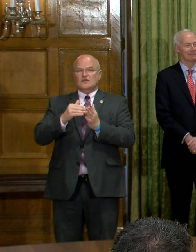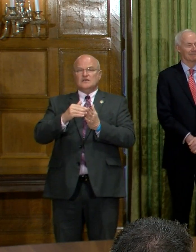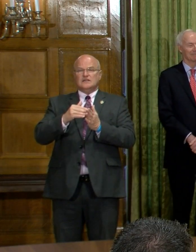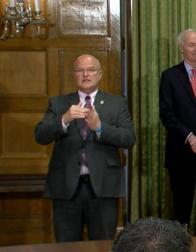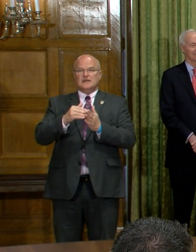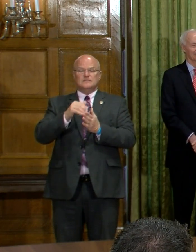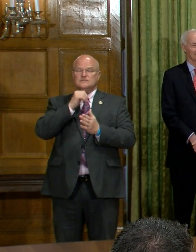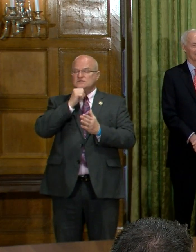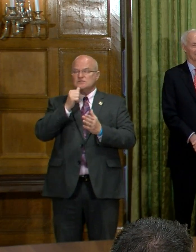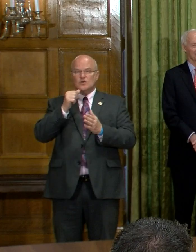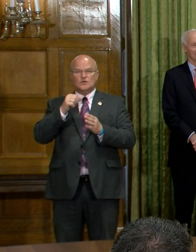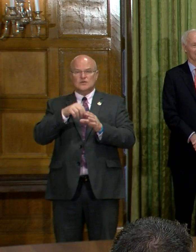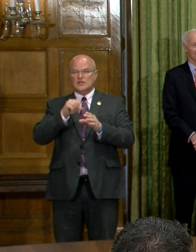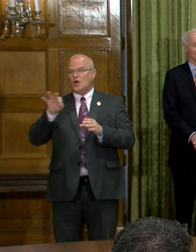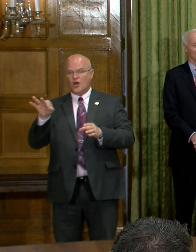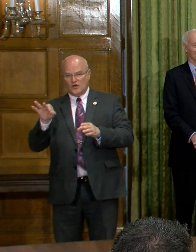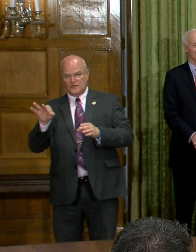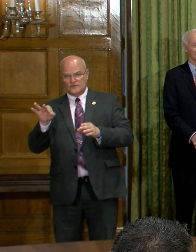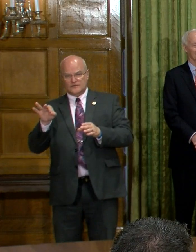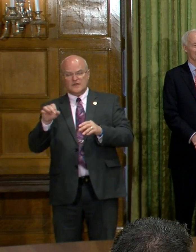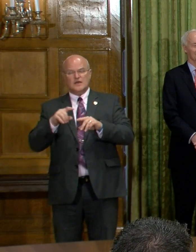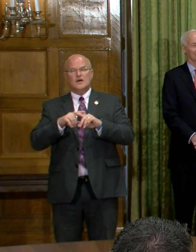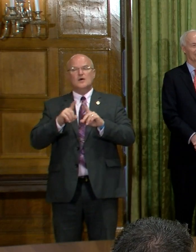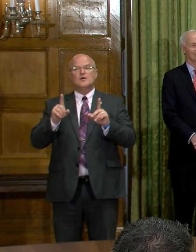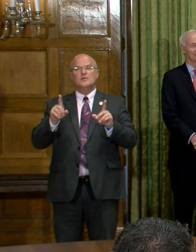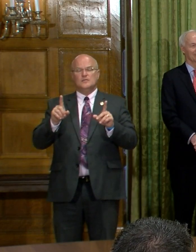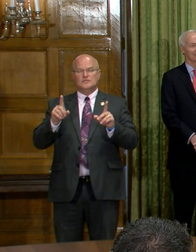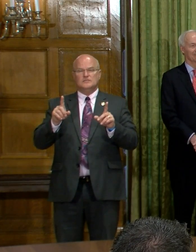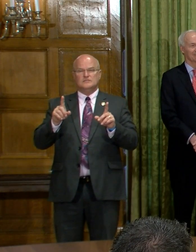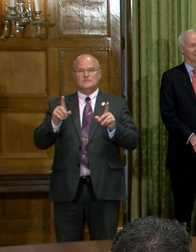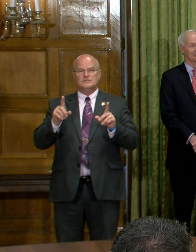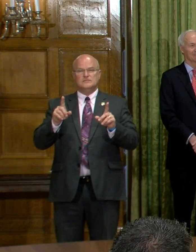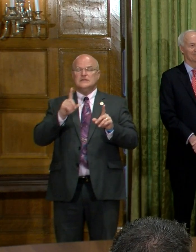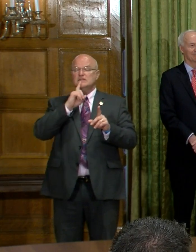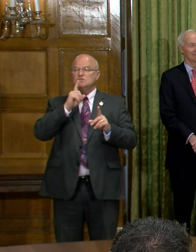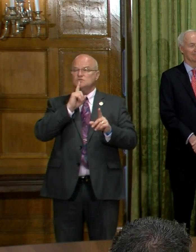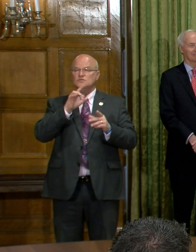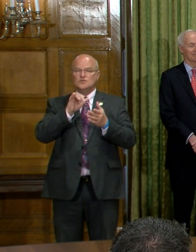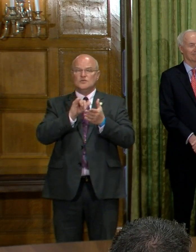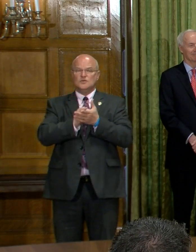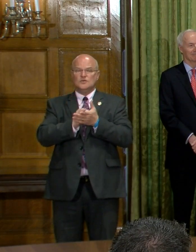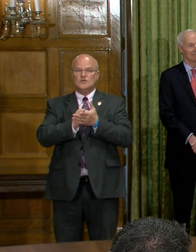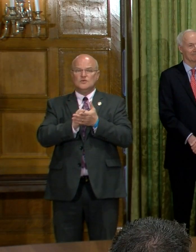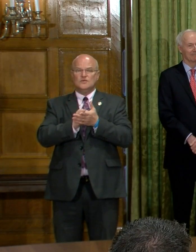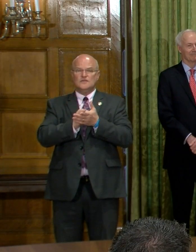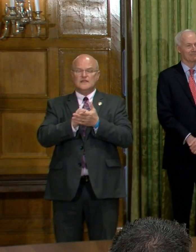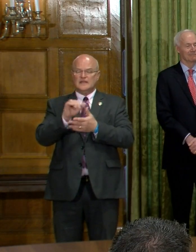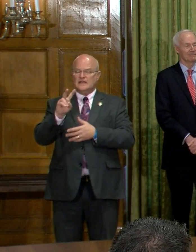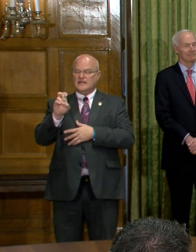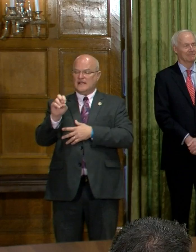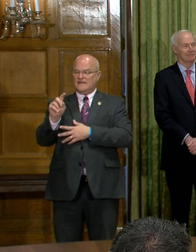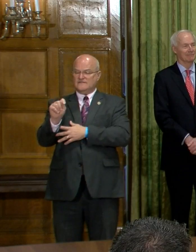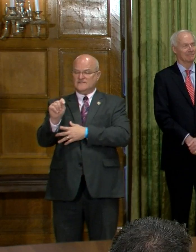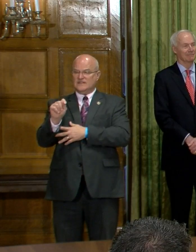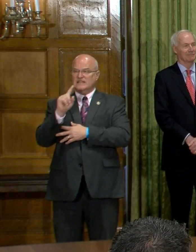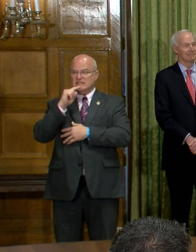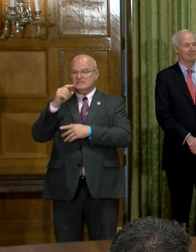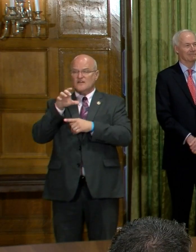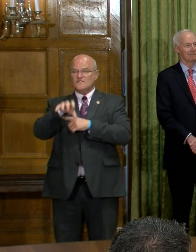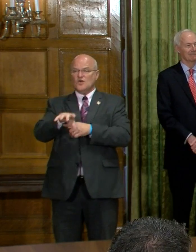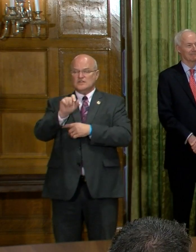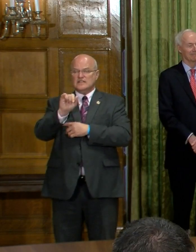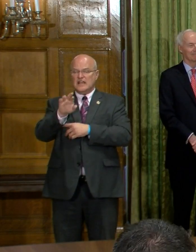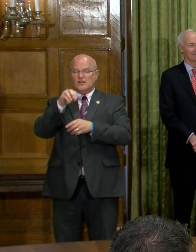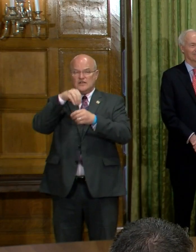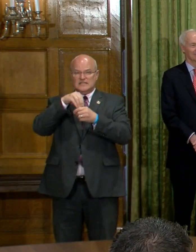oftentimes don't make it off. But it is true that a ventilator actually forces